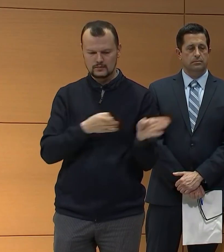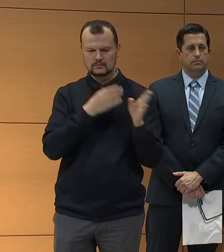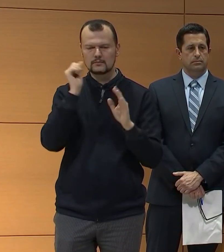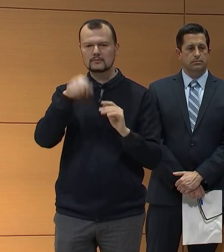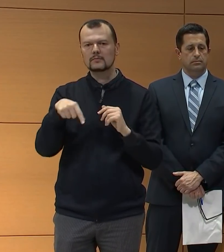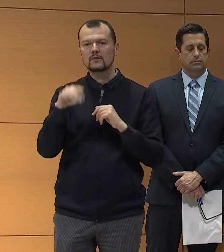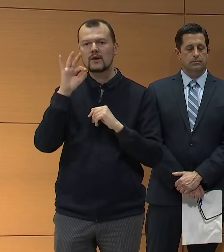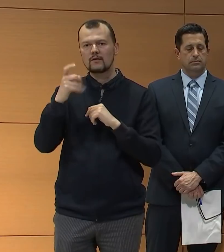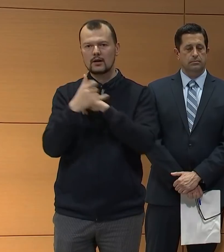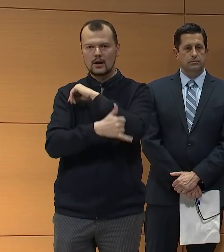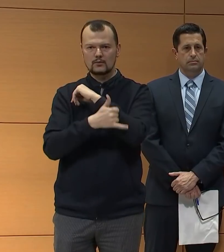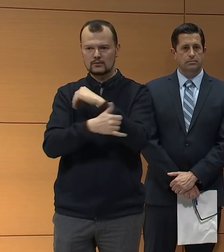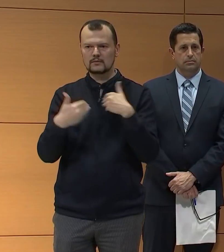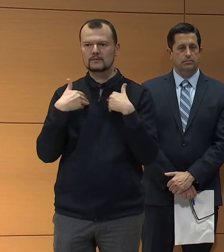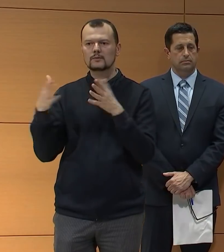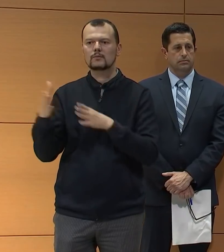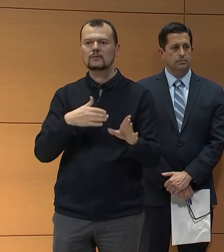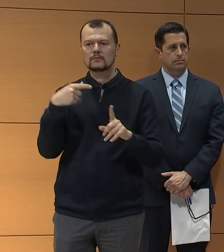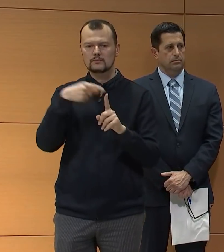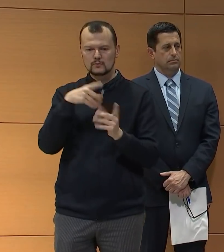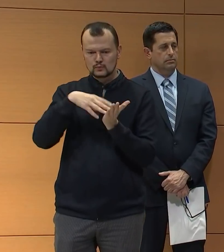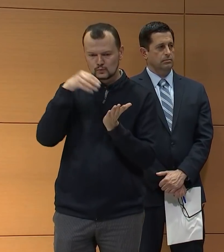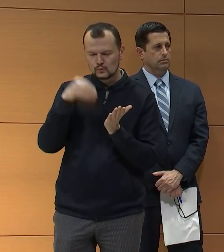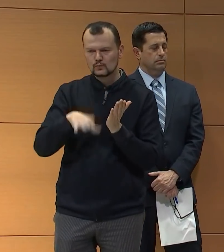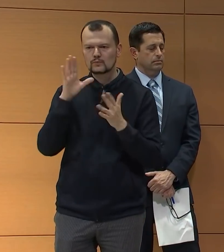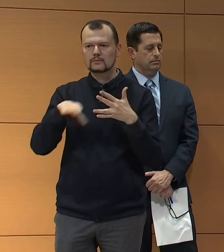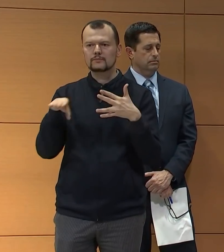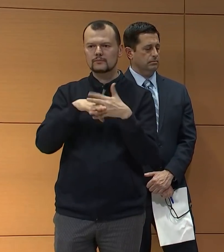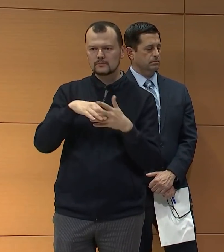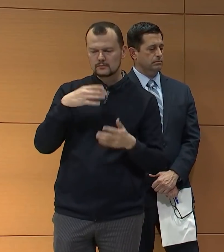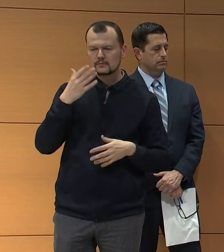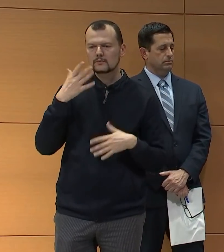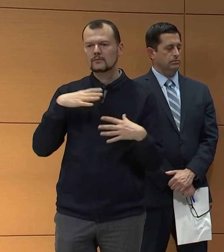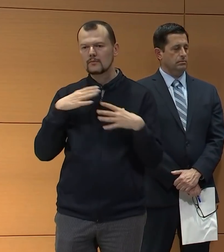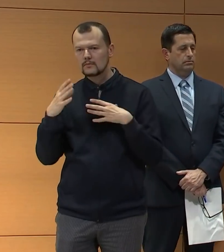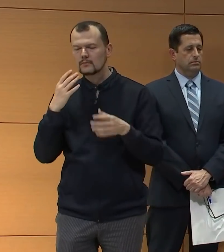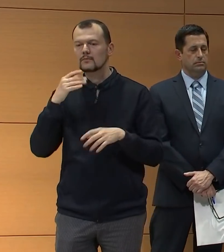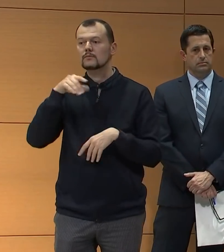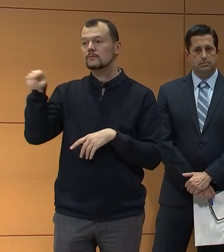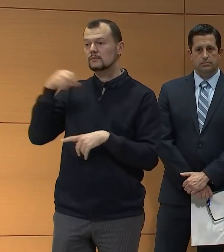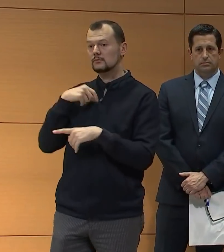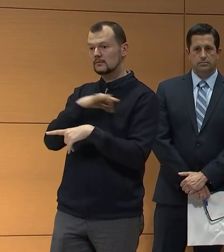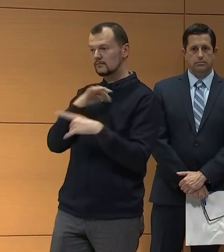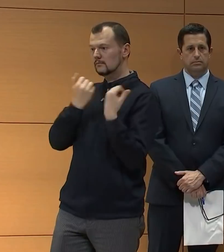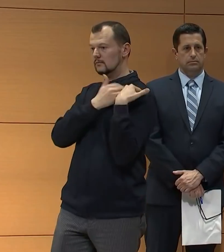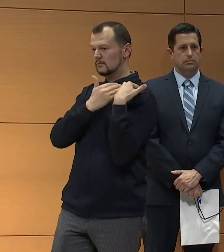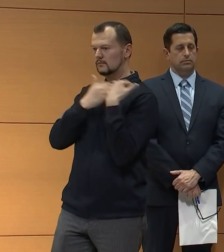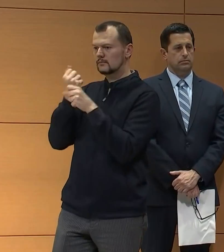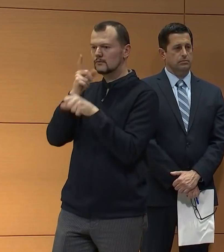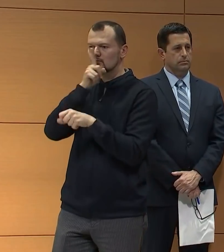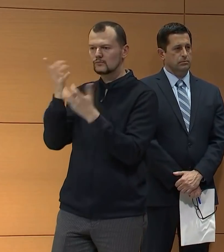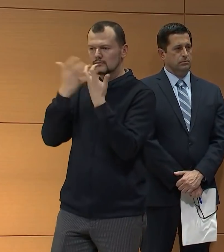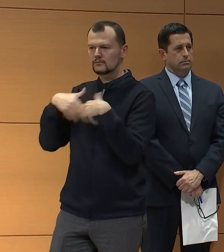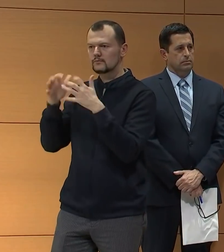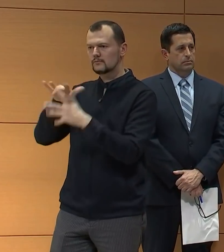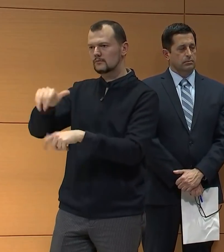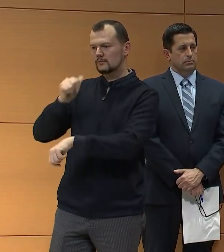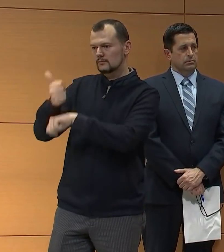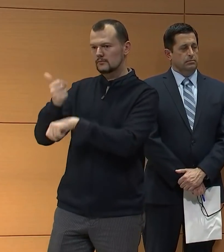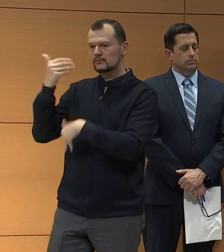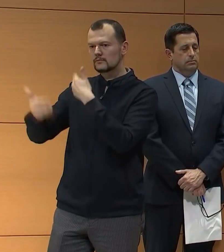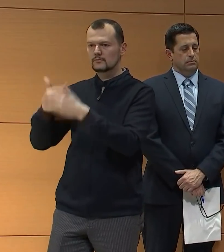student holiday. Staff will be coming in to prepare in the event that we have a school closure or